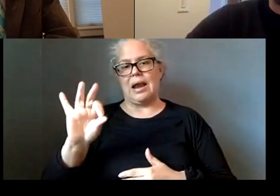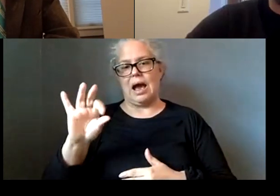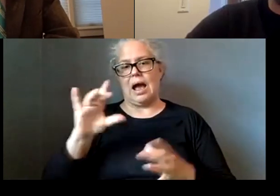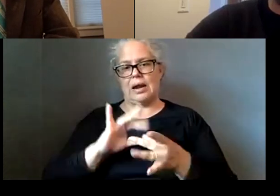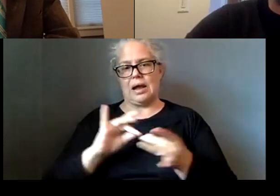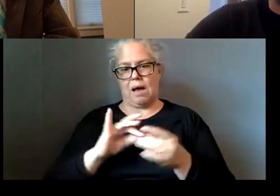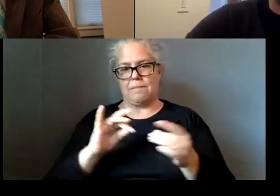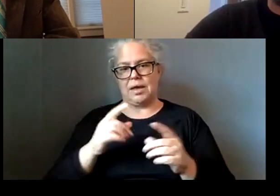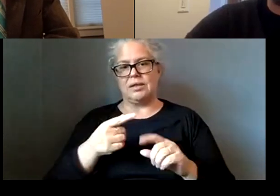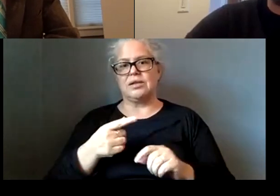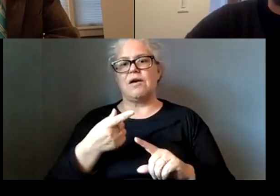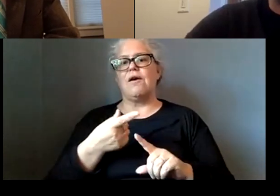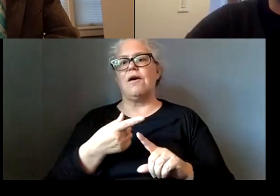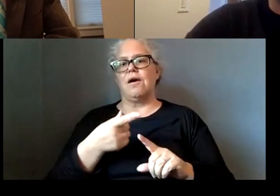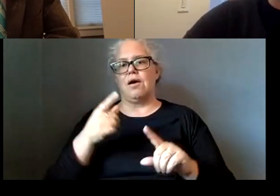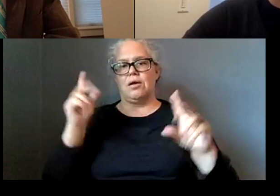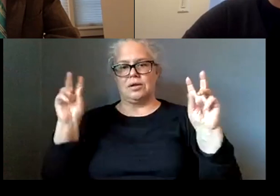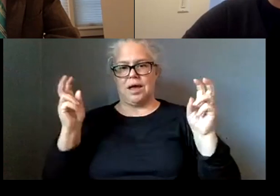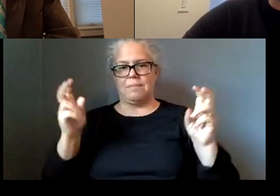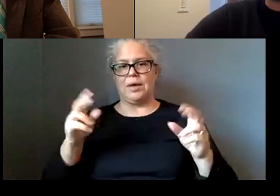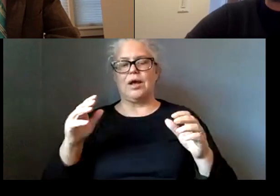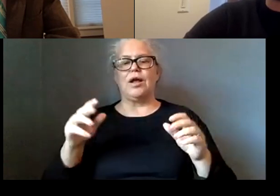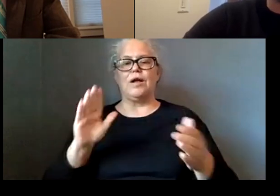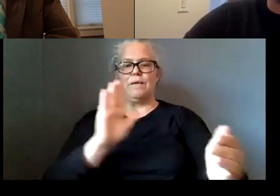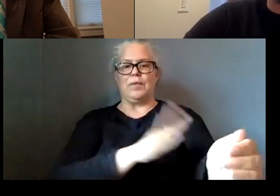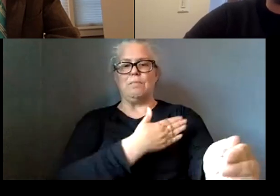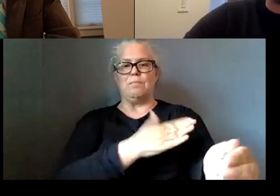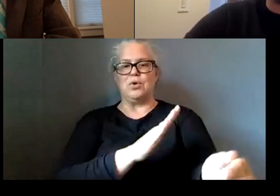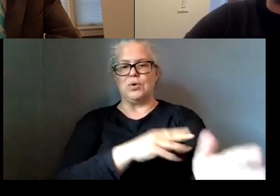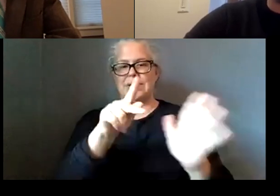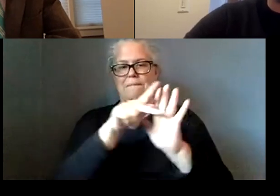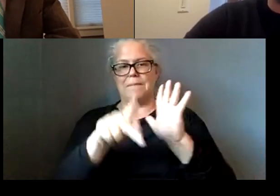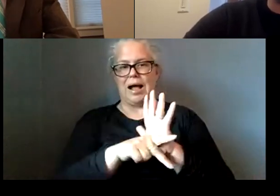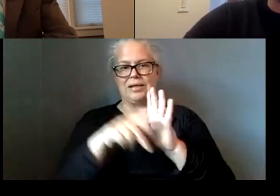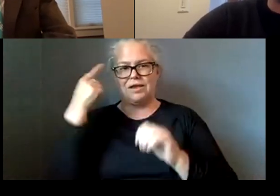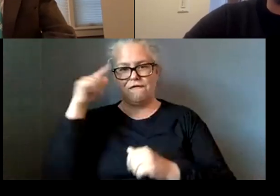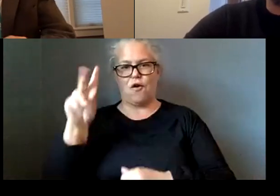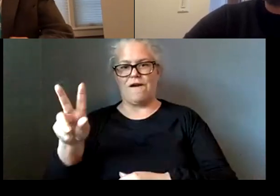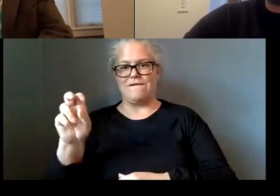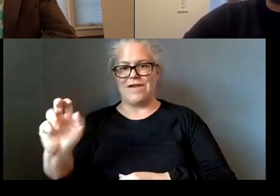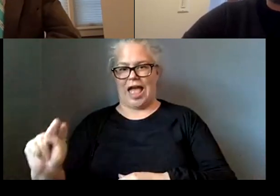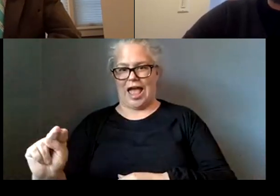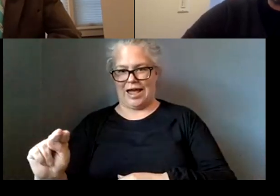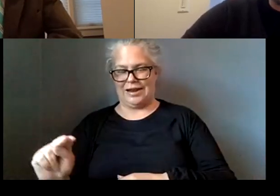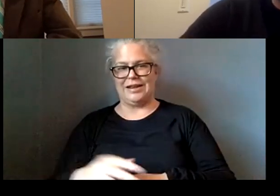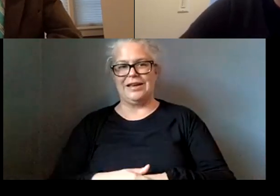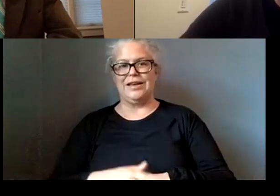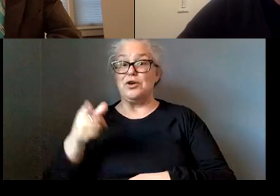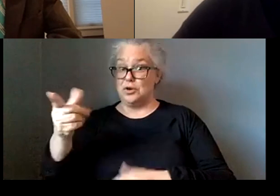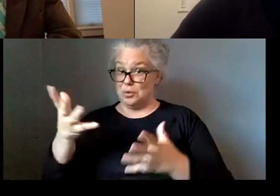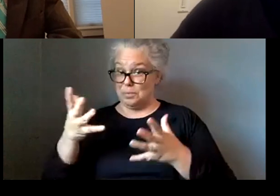the chat are all about the music policy in the vans. Would you care to share more about